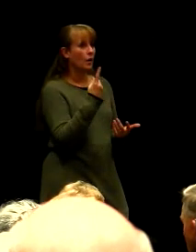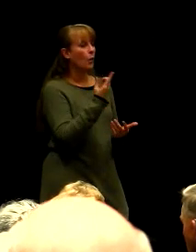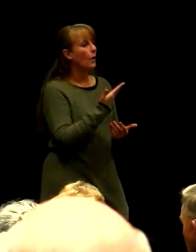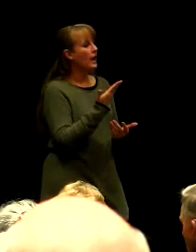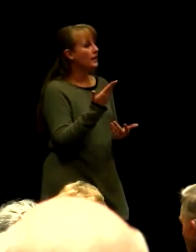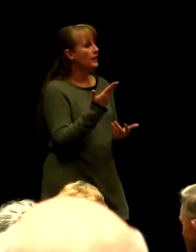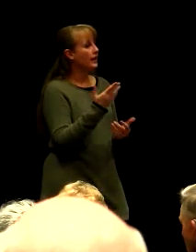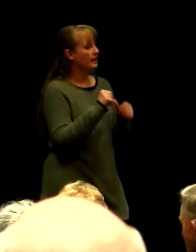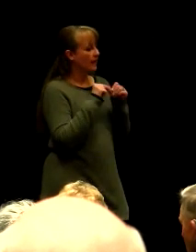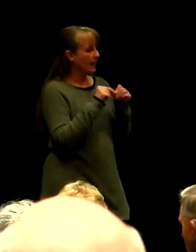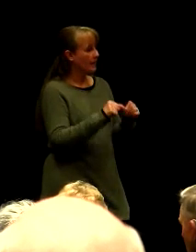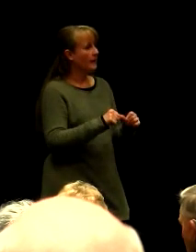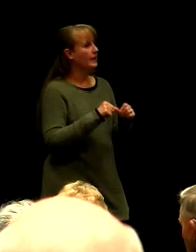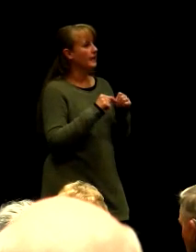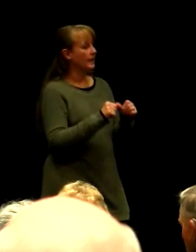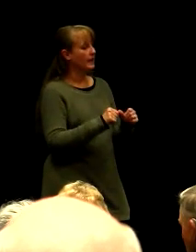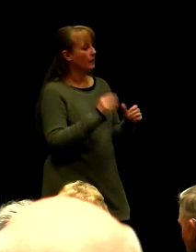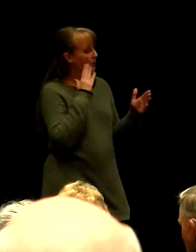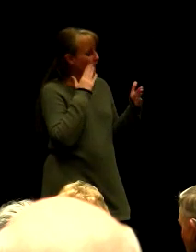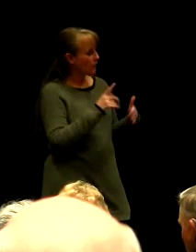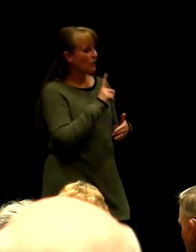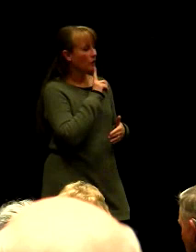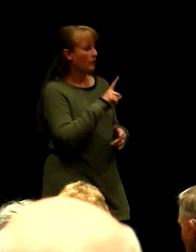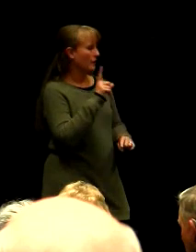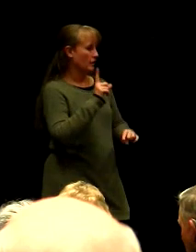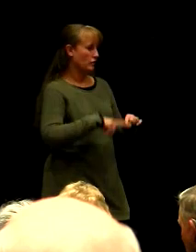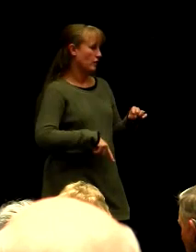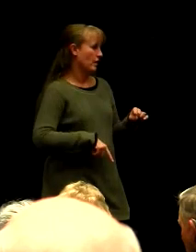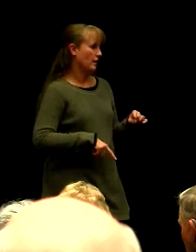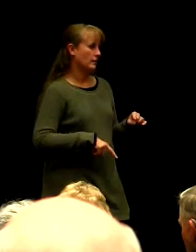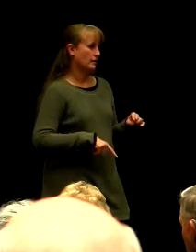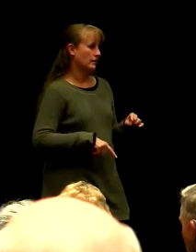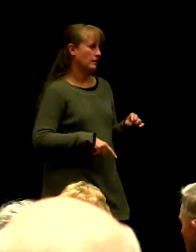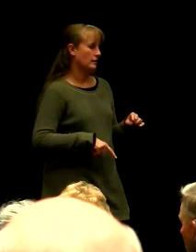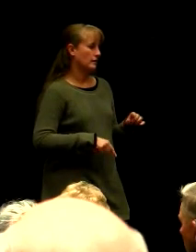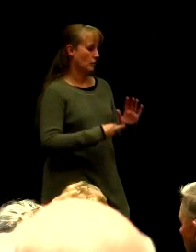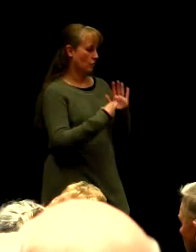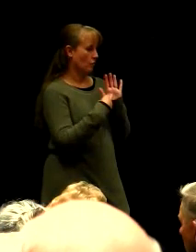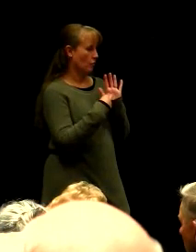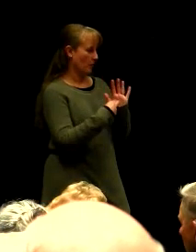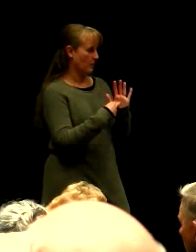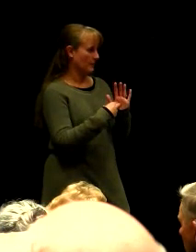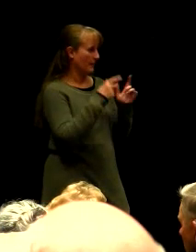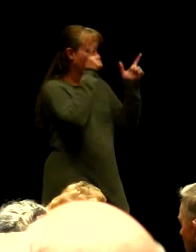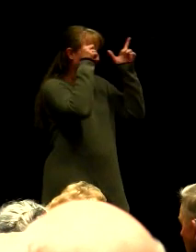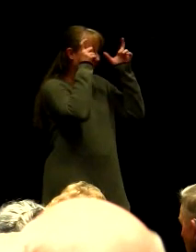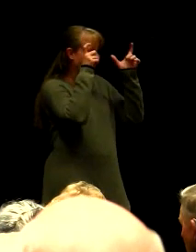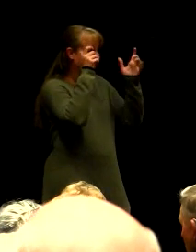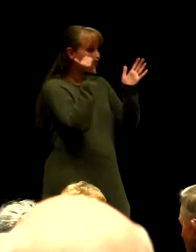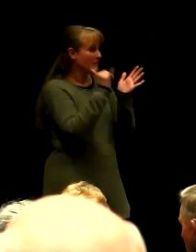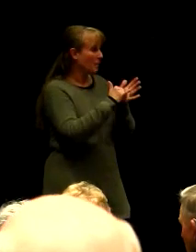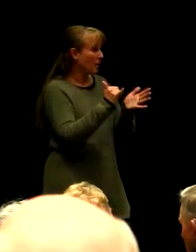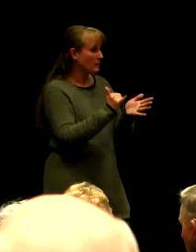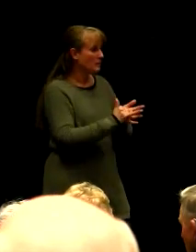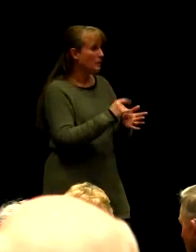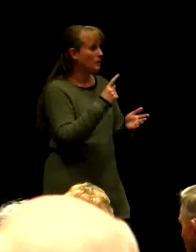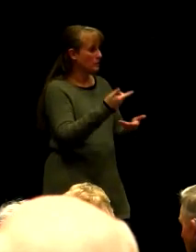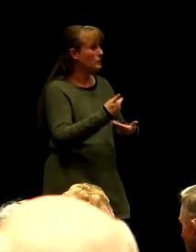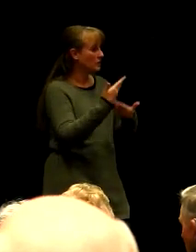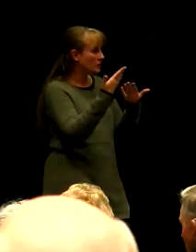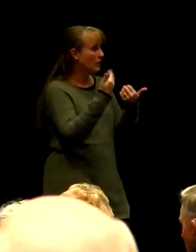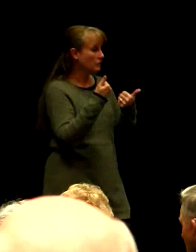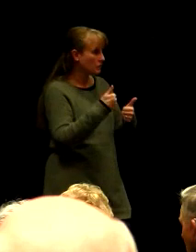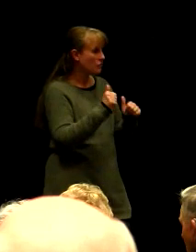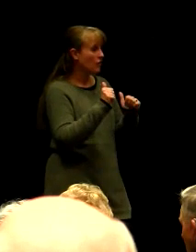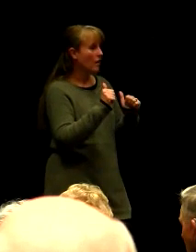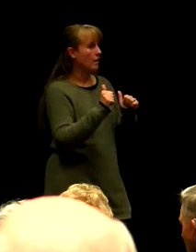thing you keep coming back to is you just really can't represent the alien. It's an impossibility. You suggest, you